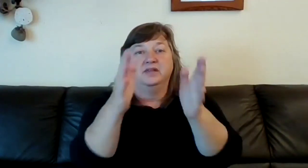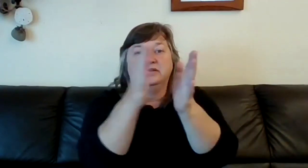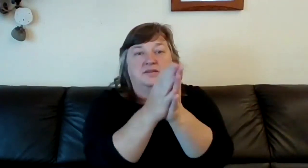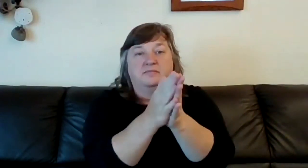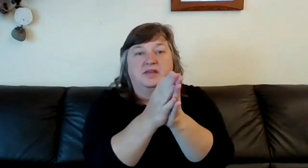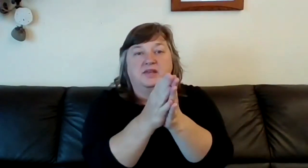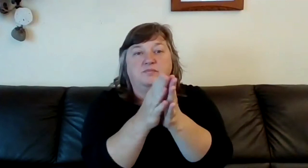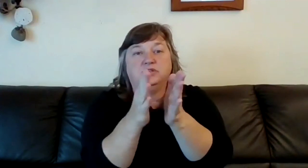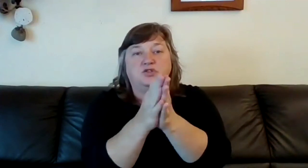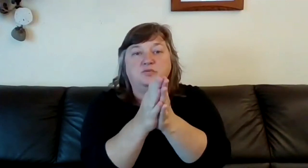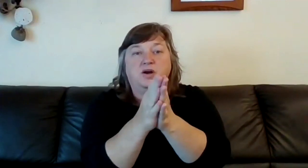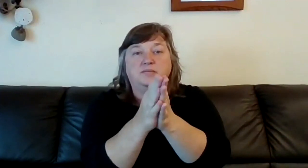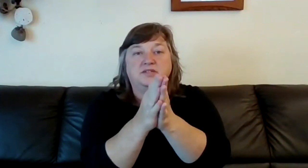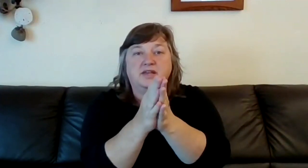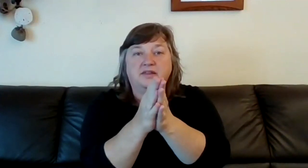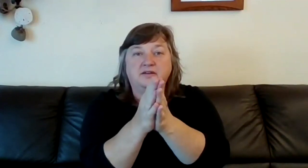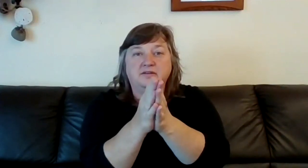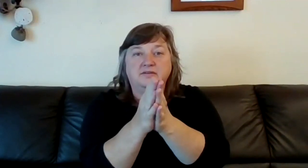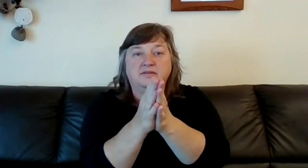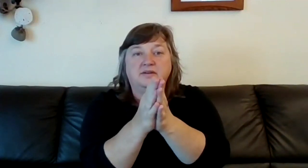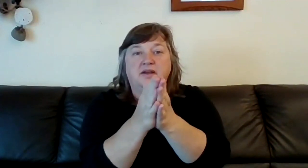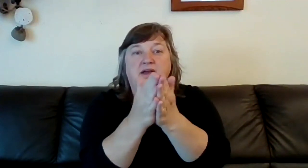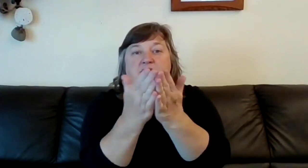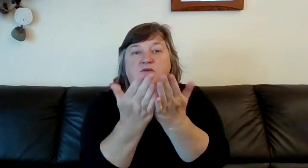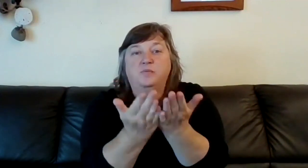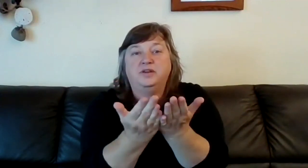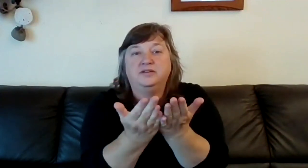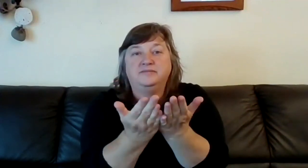is something you put your two palms together and you open it,